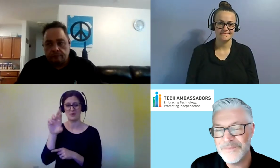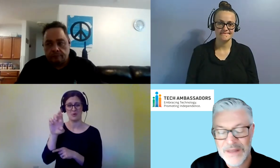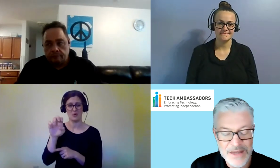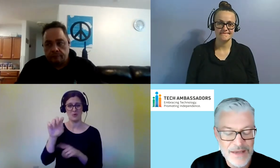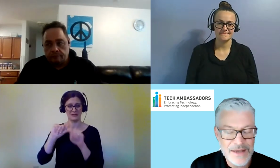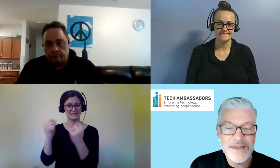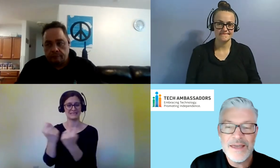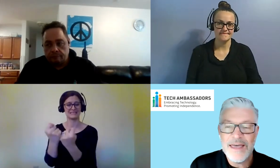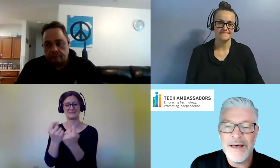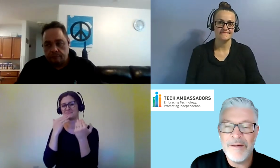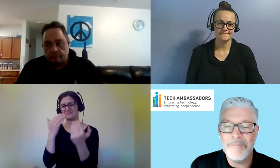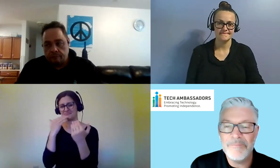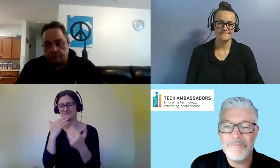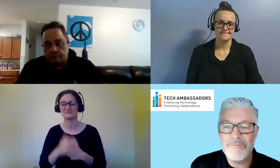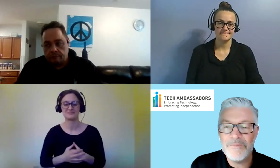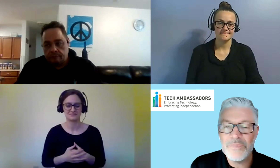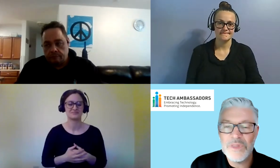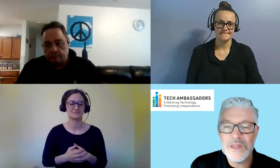on.